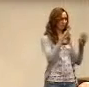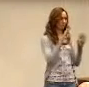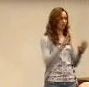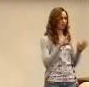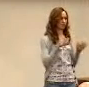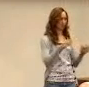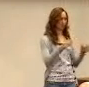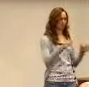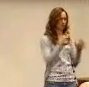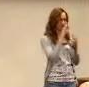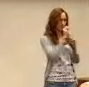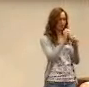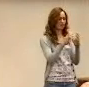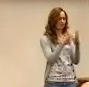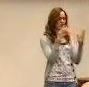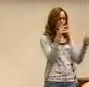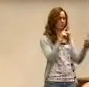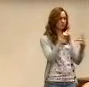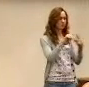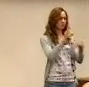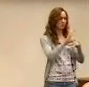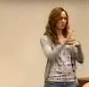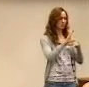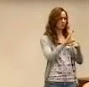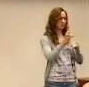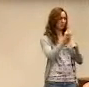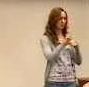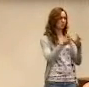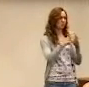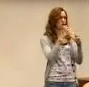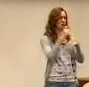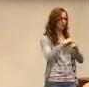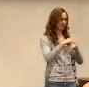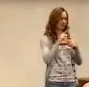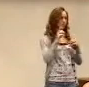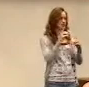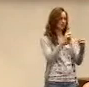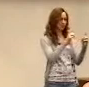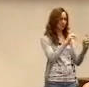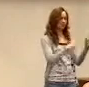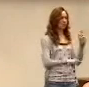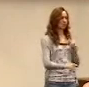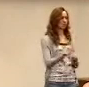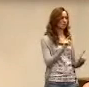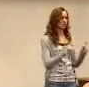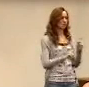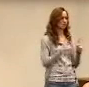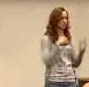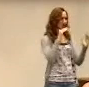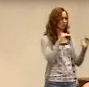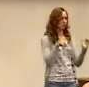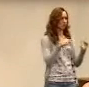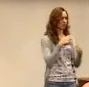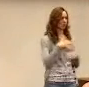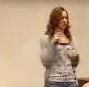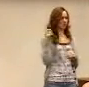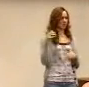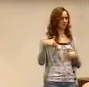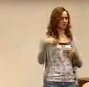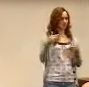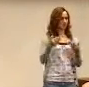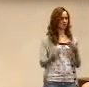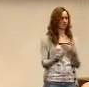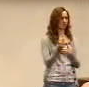just a wonderful way to draw lots of people in. They spend a lot of time discipling people. So I hope you enjoyed